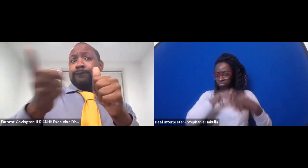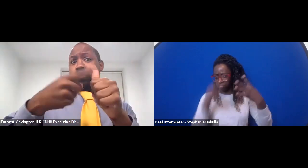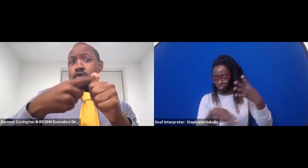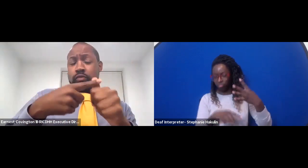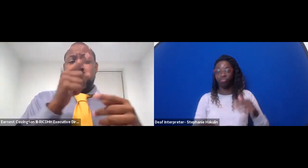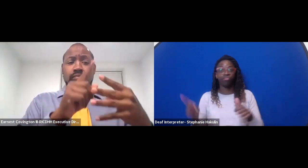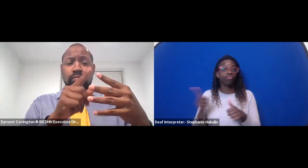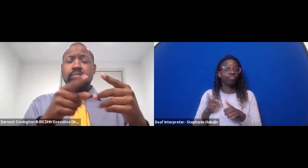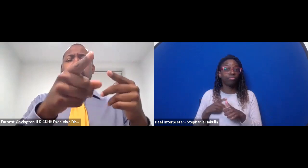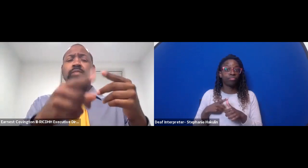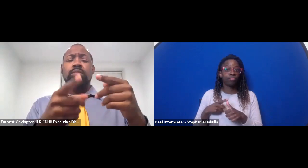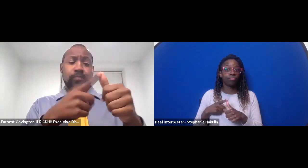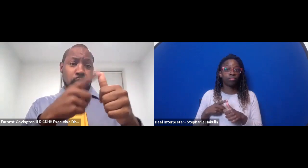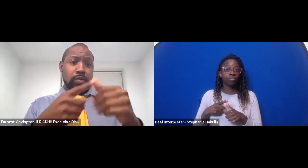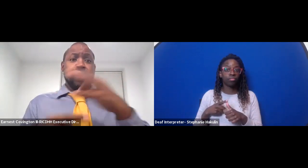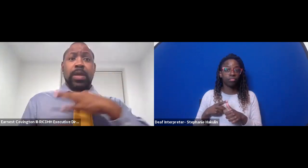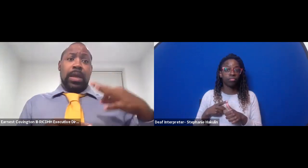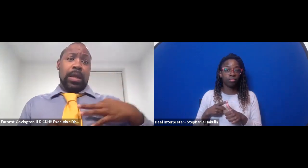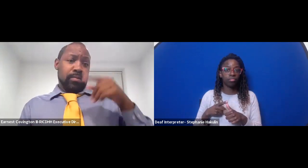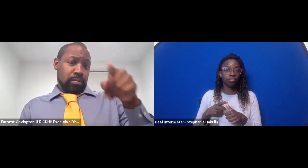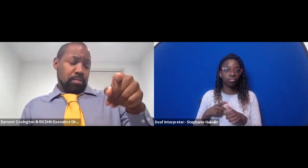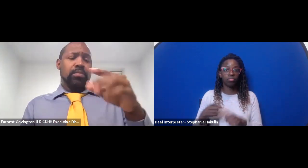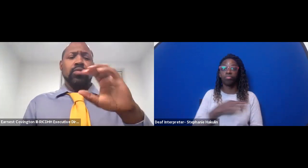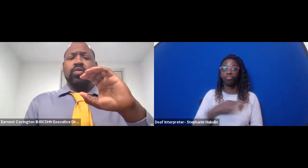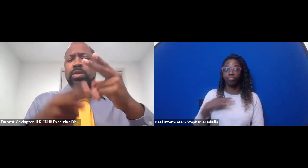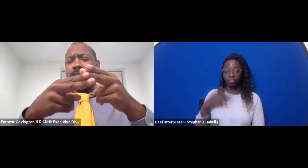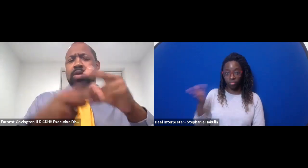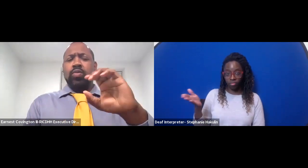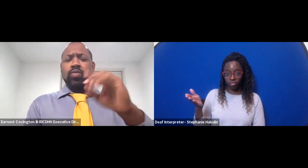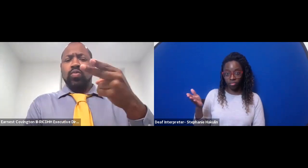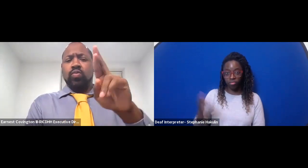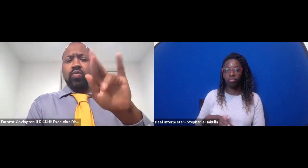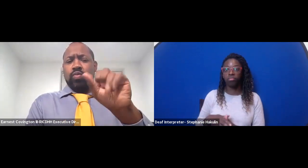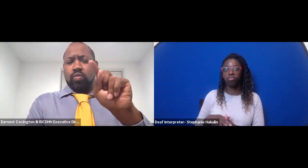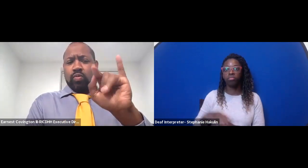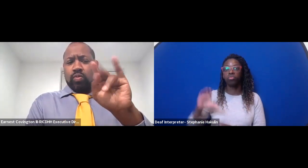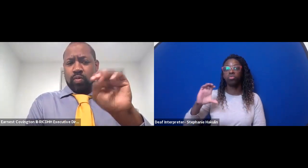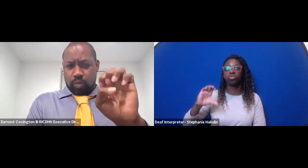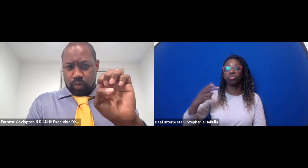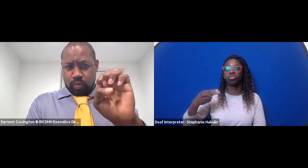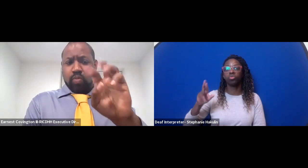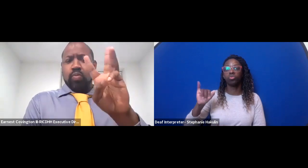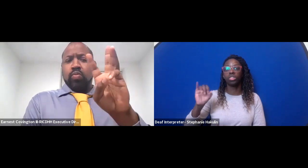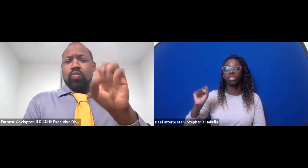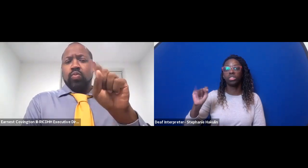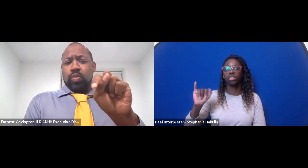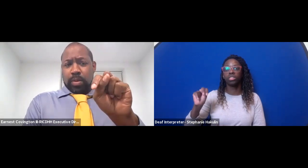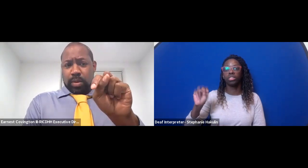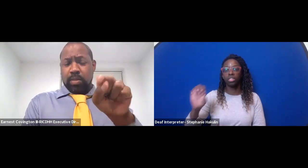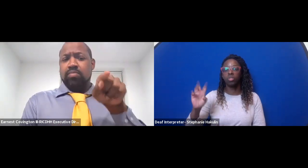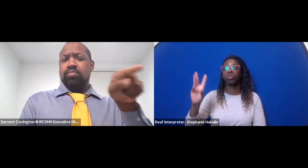doing healthcare work. The first person is Christine West.